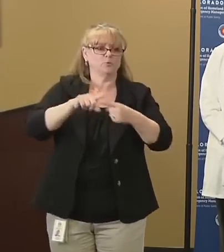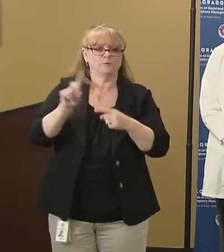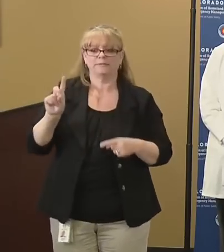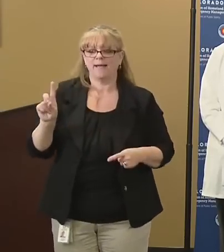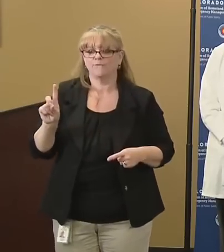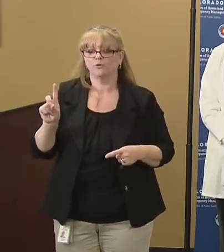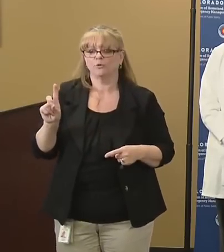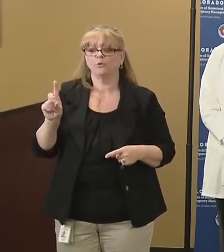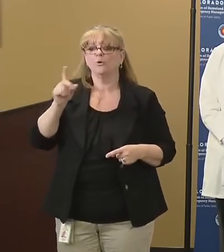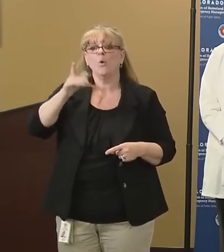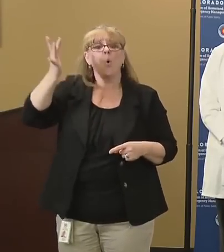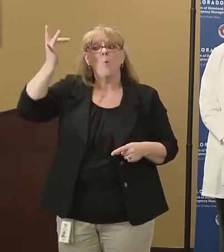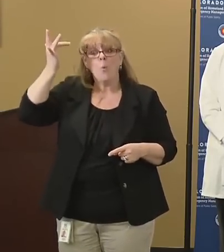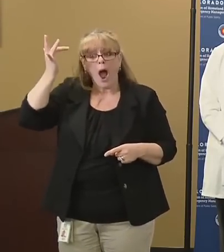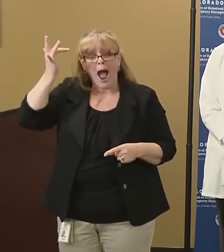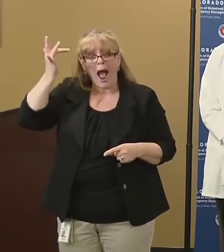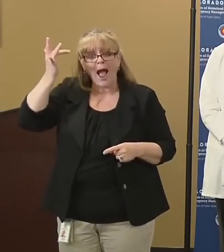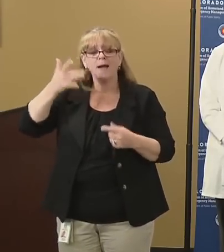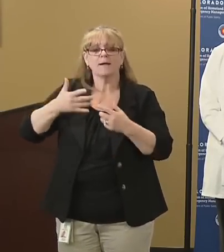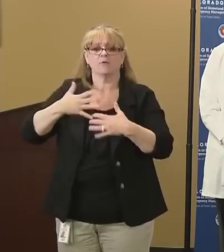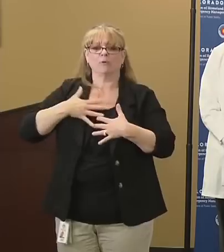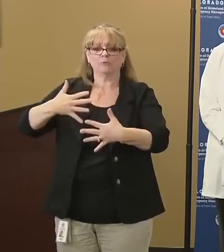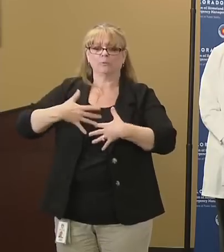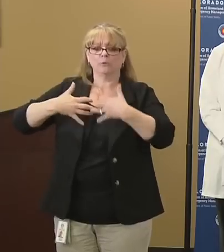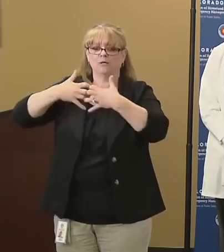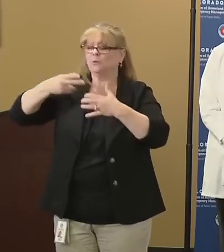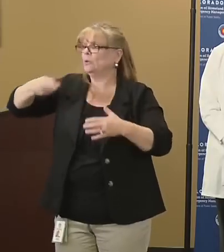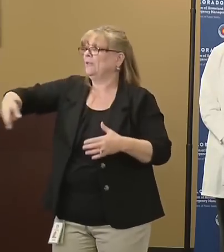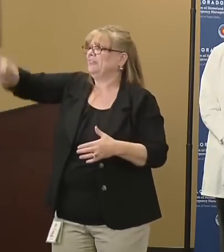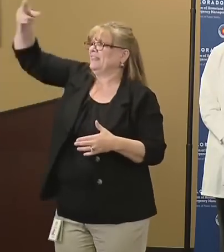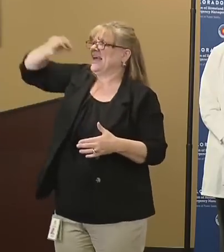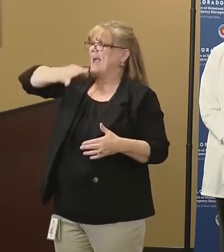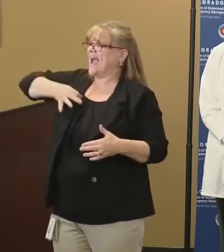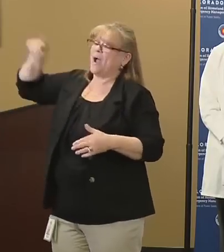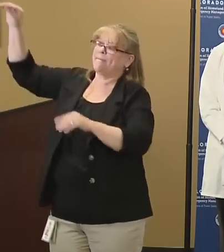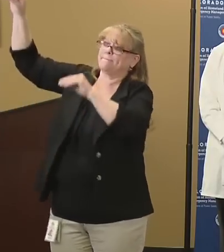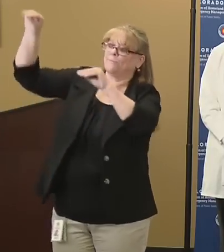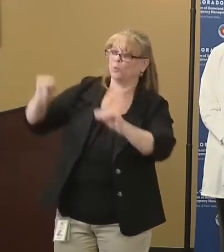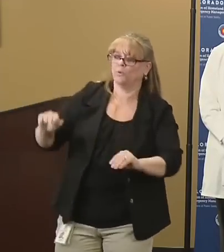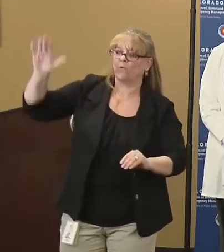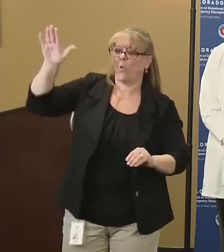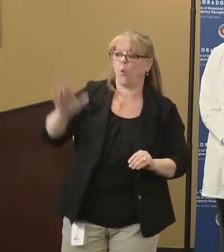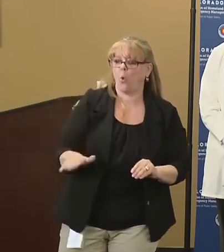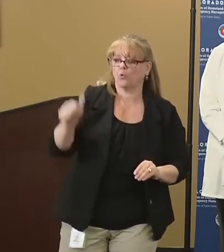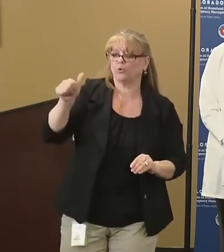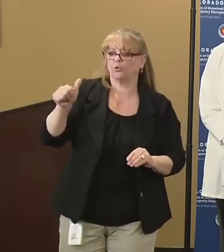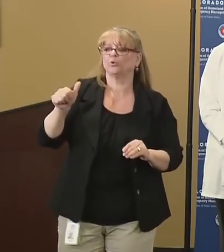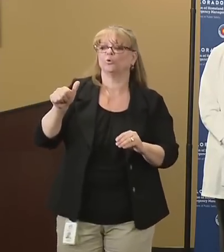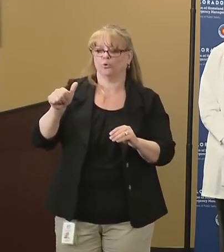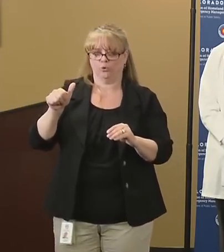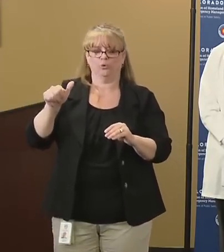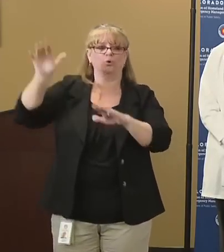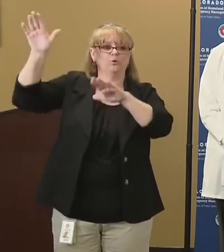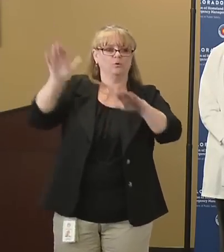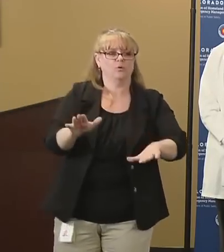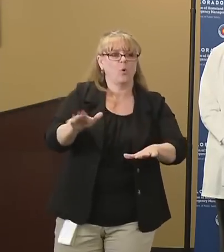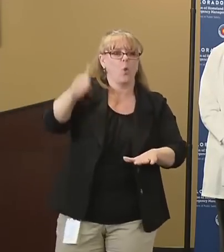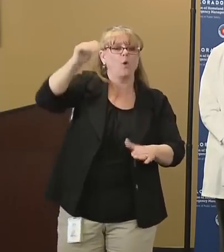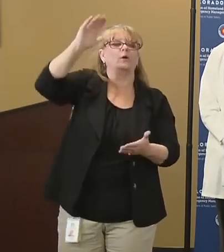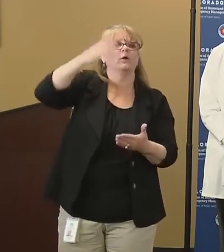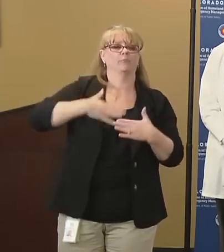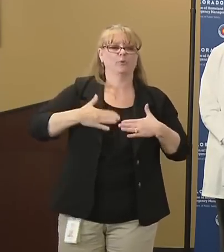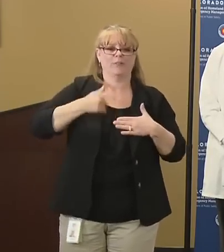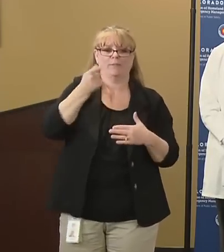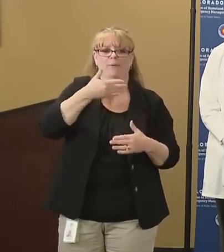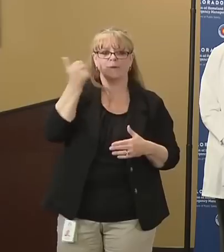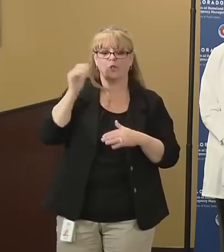responses is get to a lower altitude, and that's a very normal thing, and that is happening. But because of the extra capacity that's built around tourism, those hospitals are not